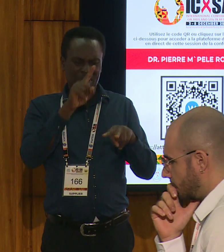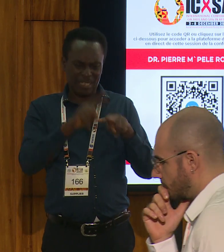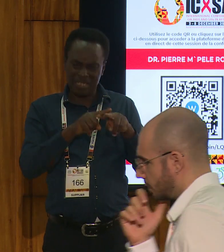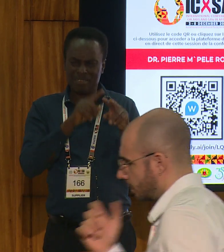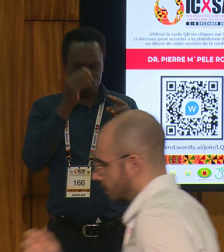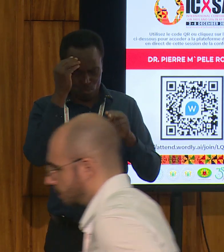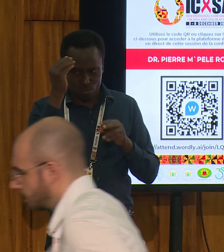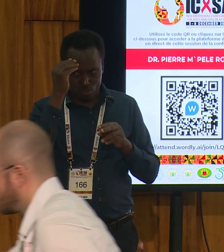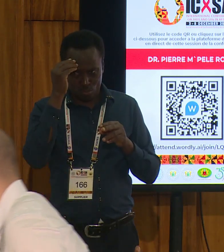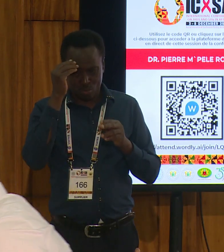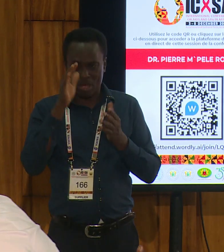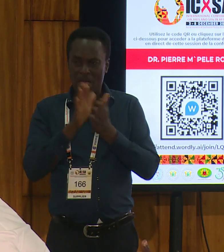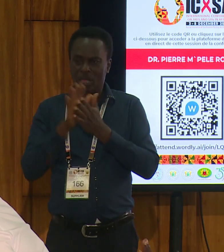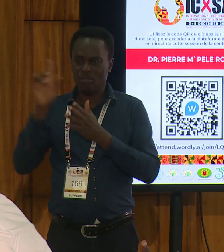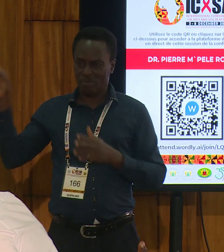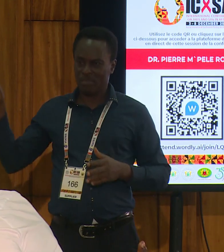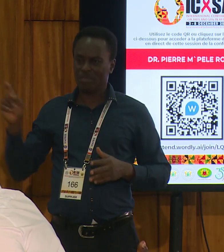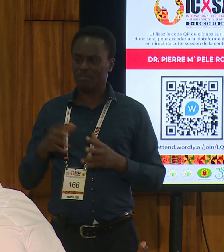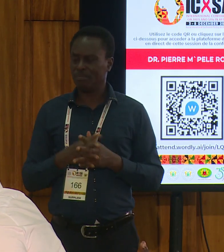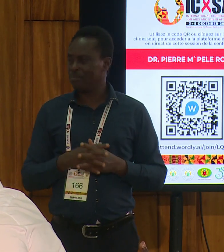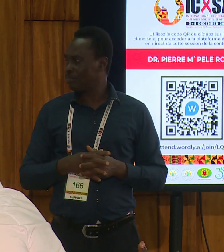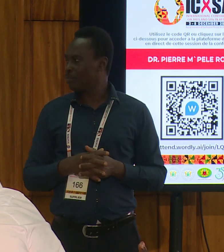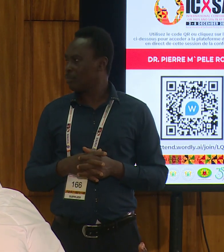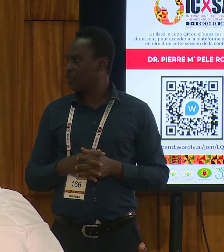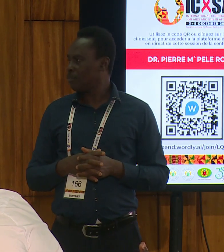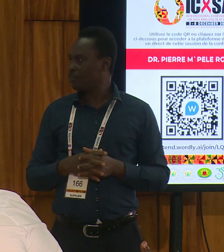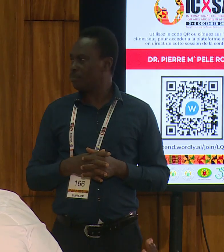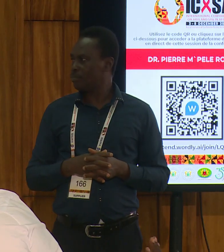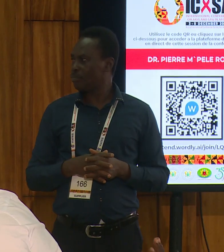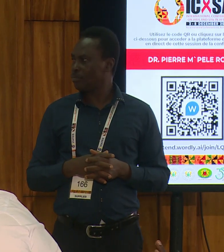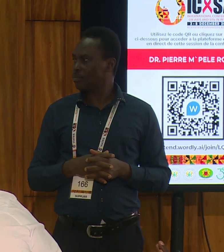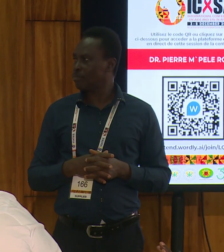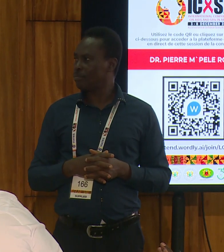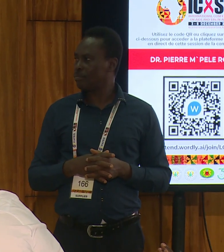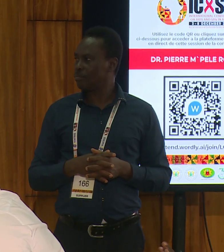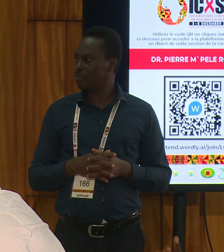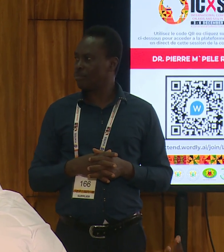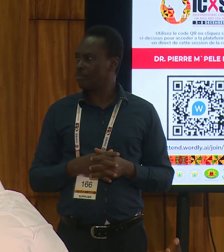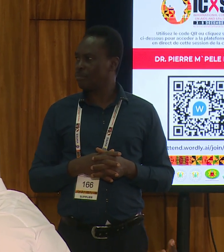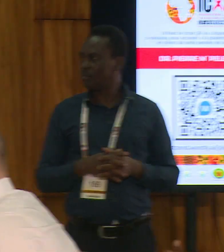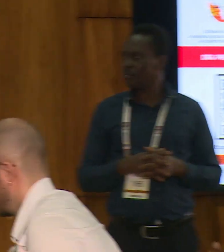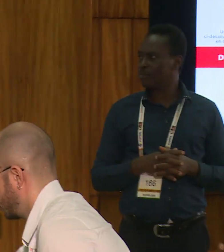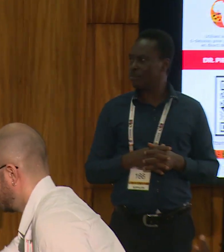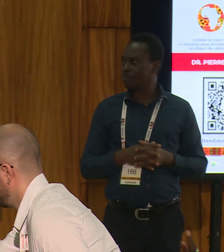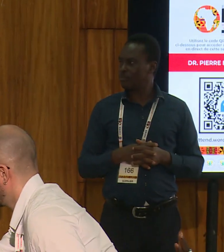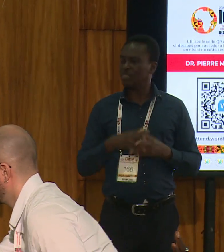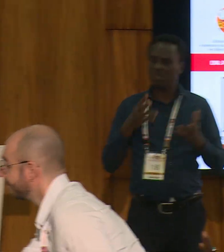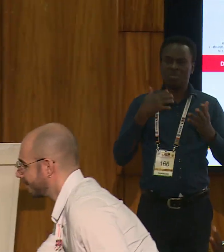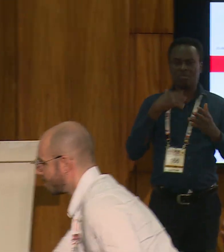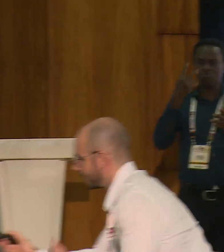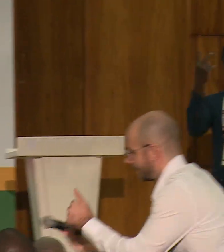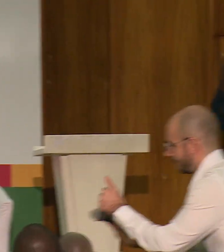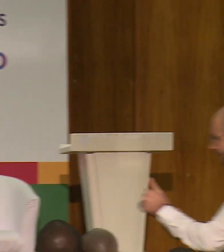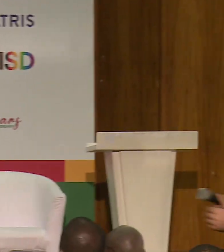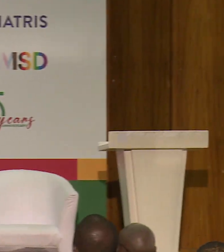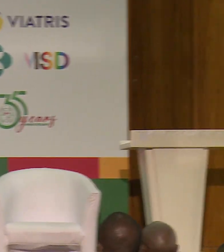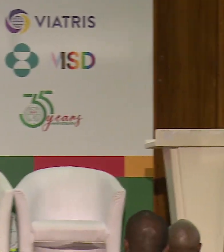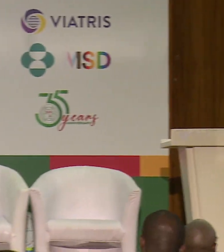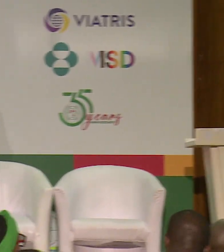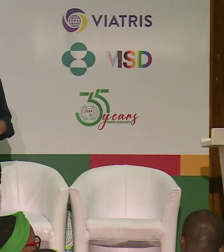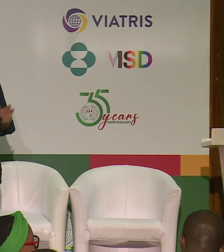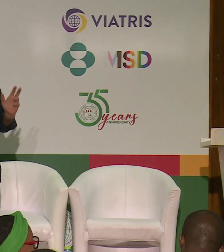institutionnel. Merci beaucoup et puis bravo à tout le monde. Je propose qu'on prenne 2-3 questions et puis on demandera aux panélistes de